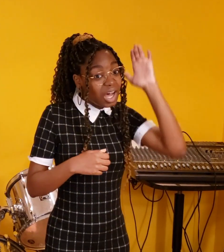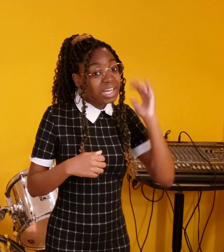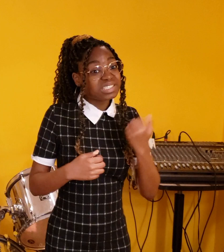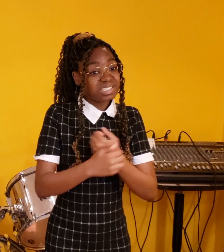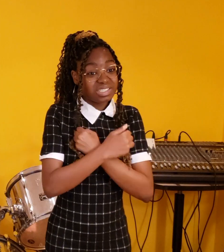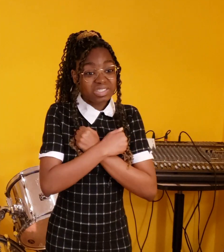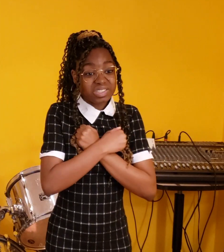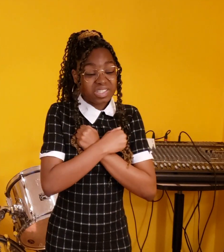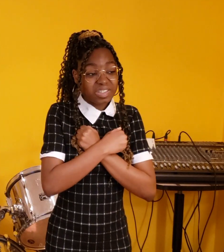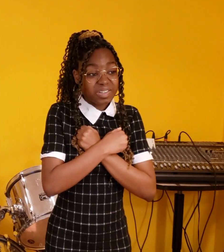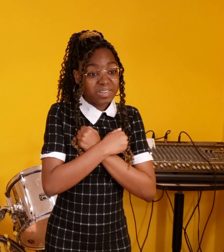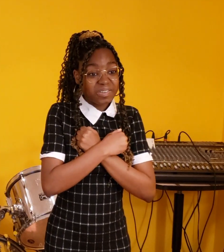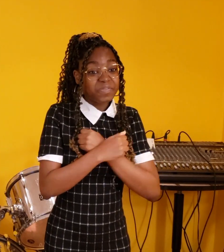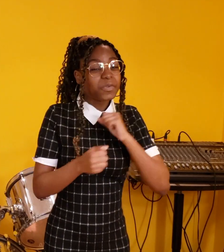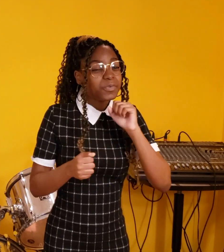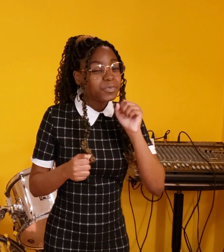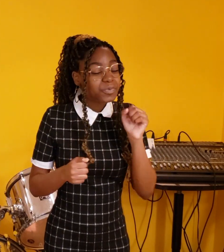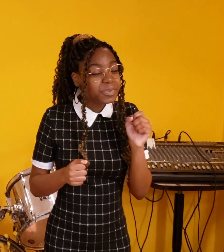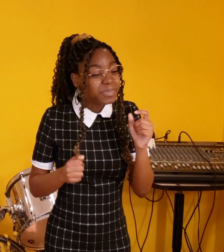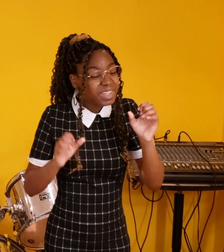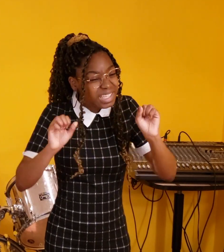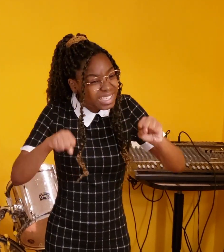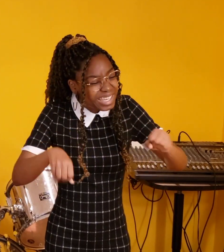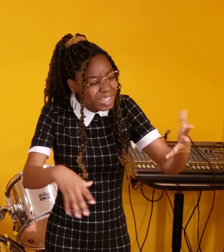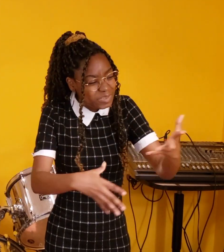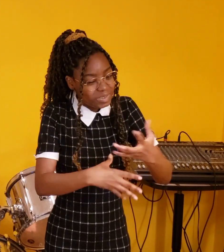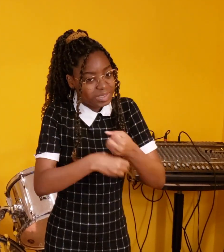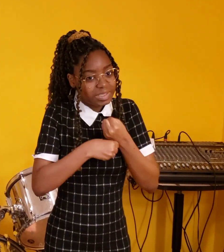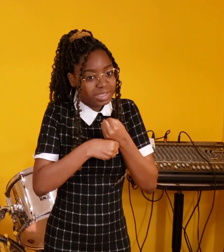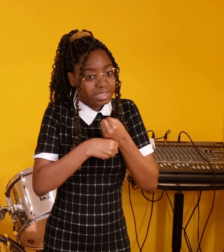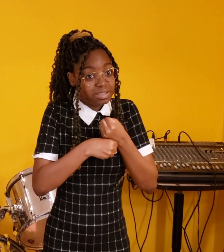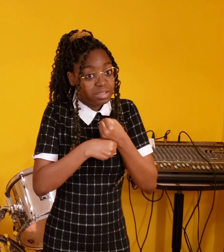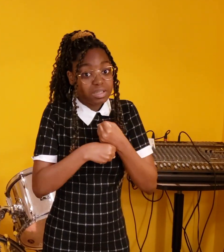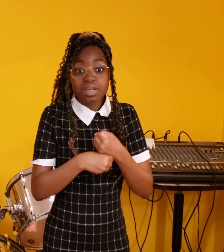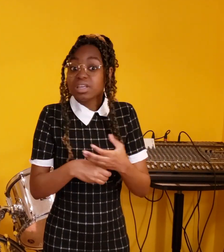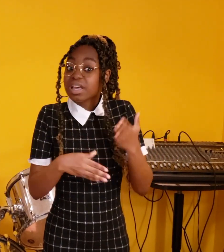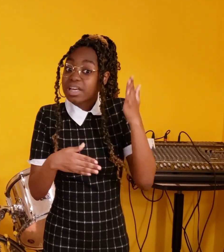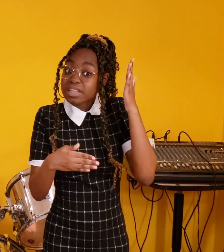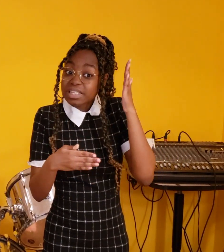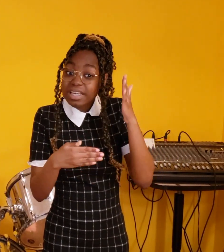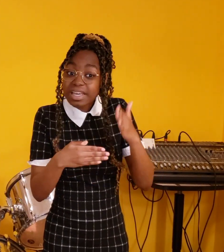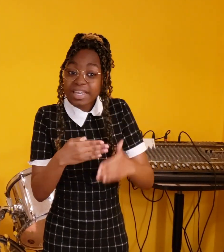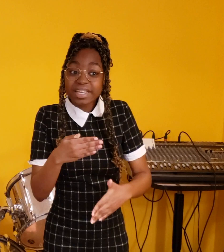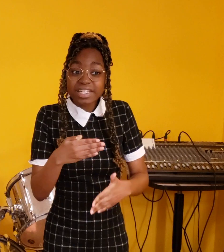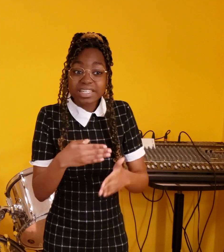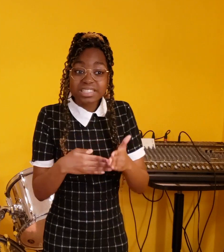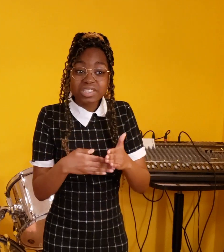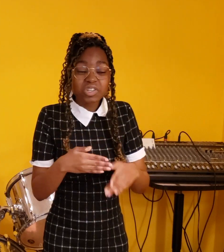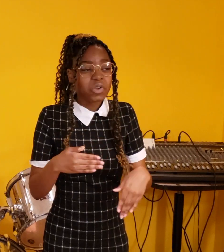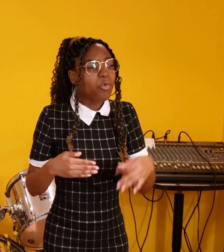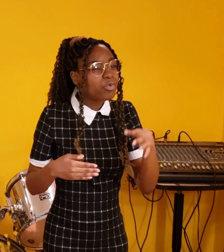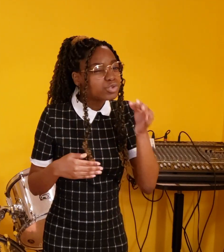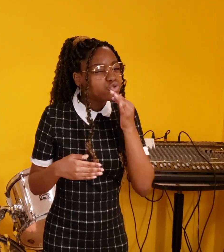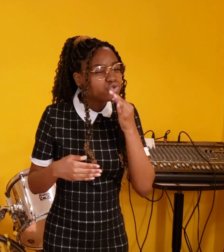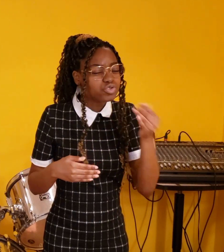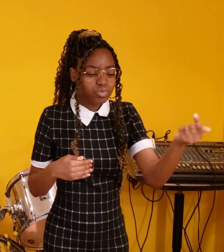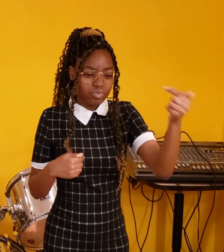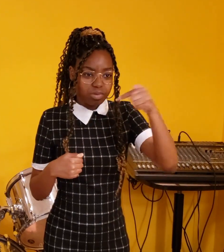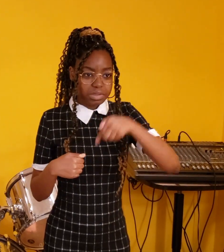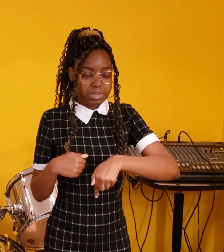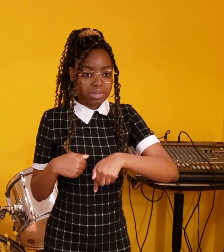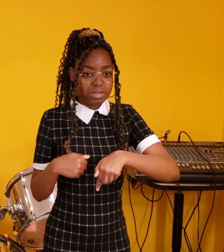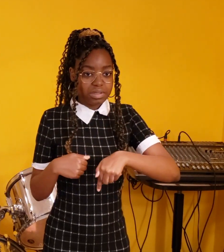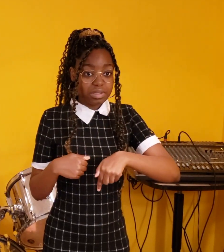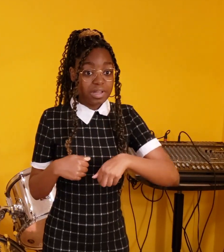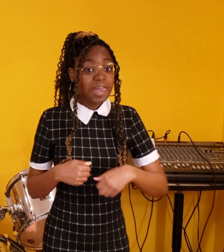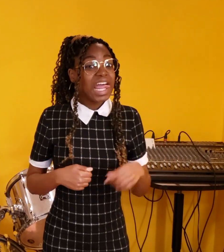the end is fast approaching, and we all need to accept the offer of his love